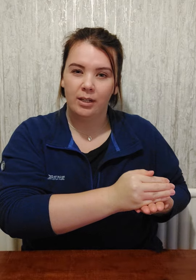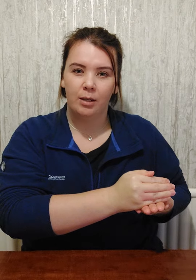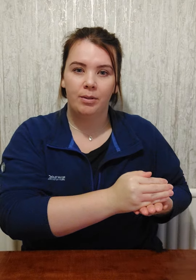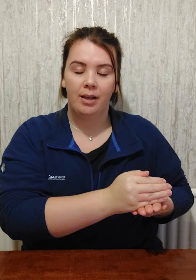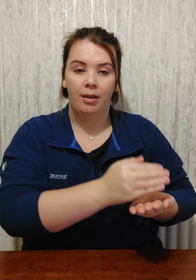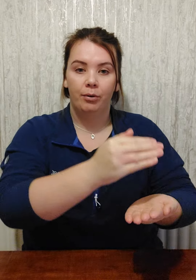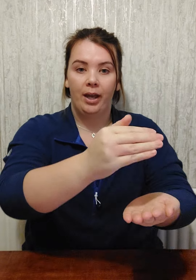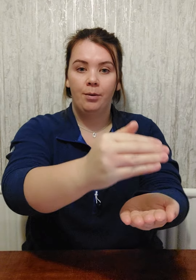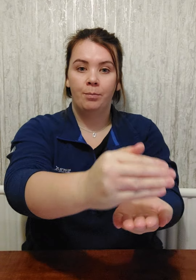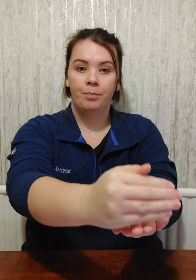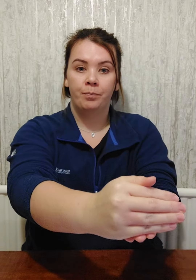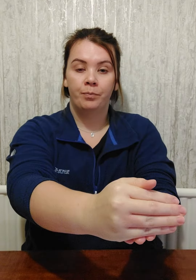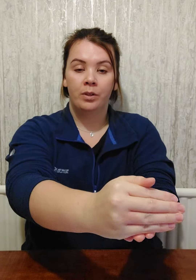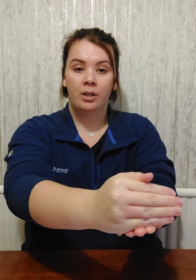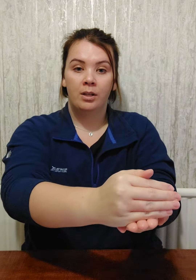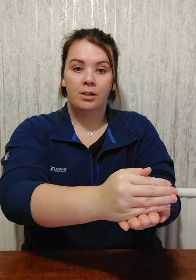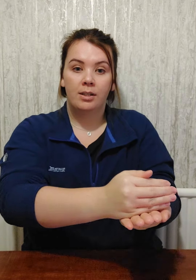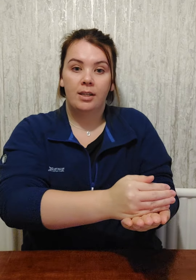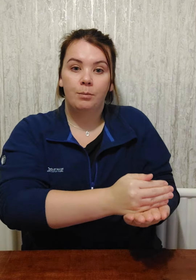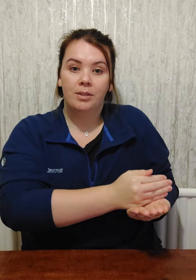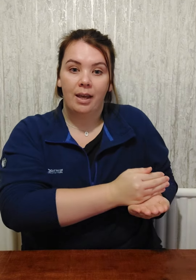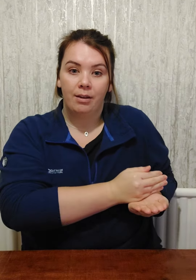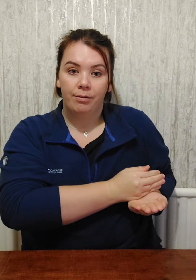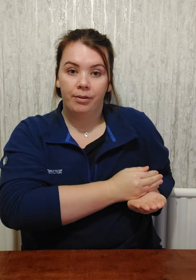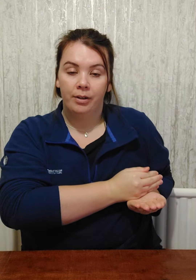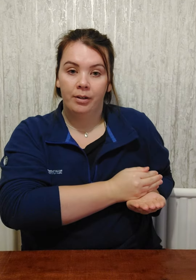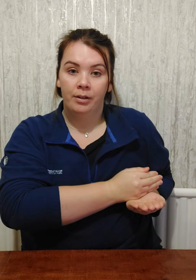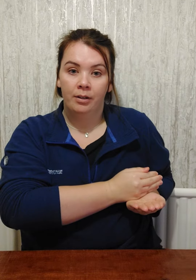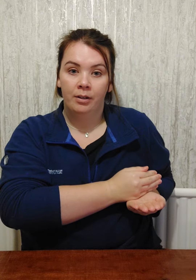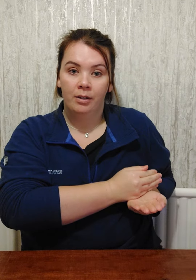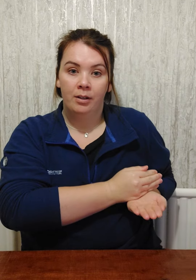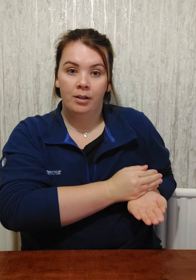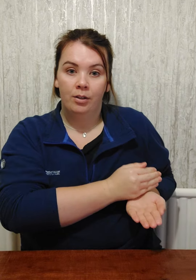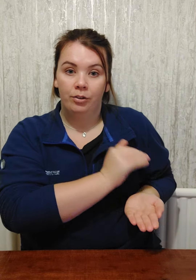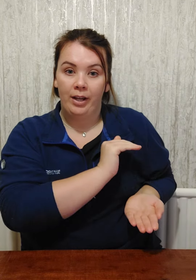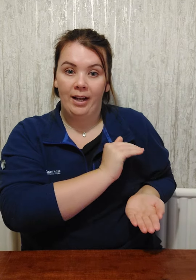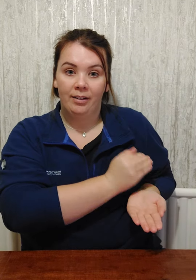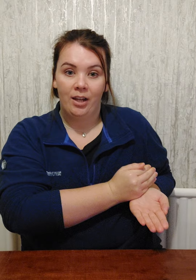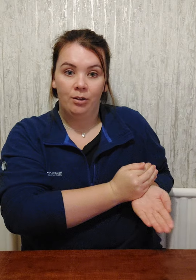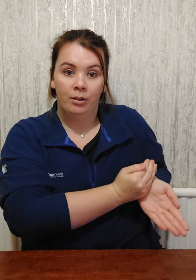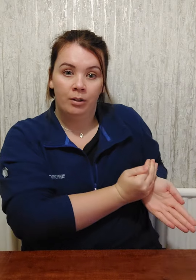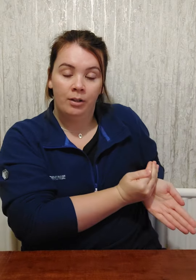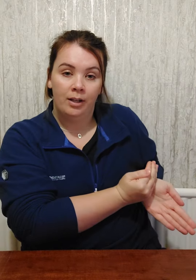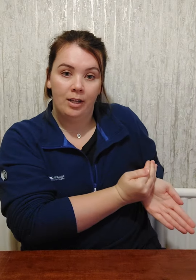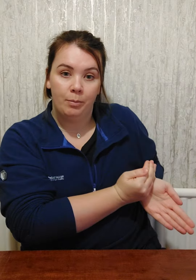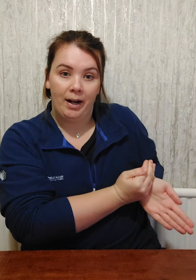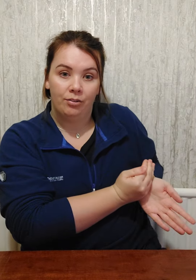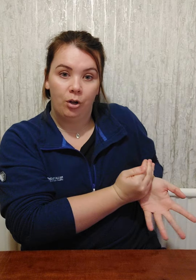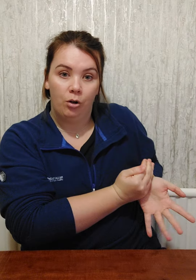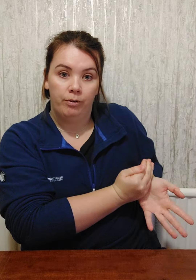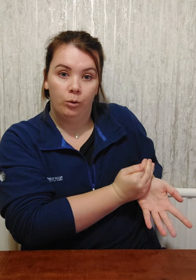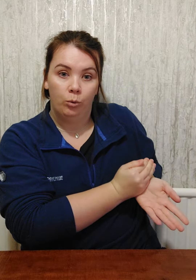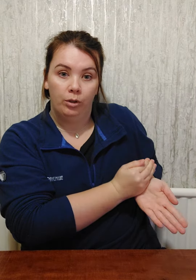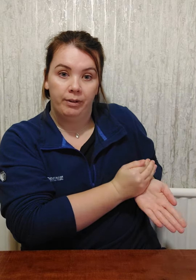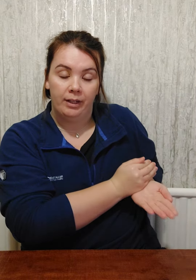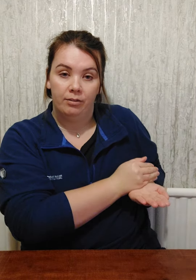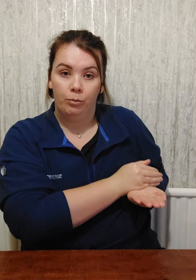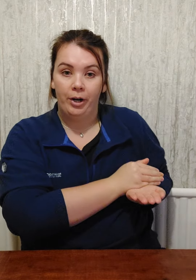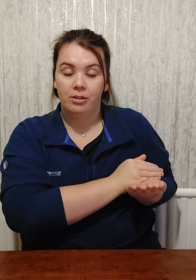keep it safe, okay? To keep safe. So your hand then has passed over all your fingers from where it